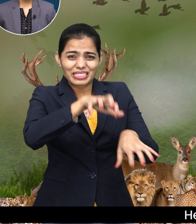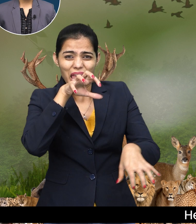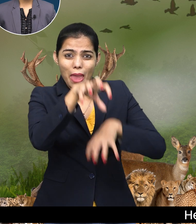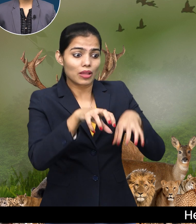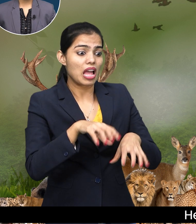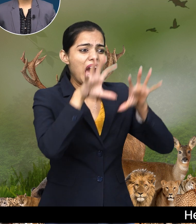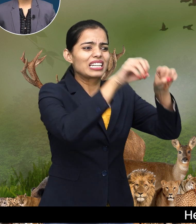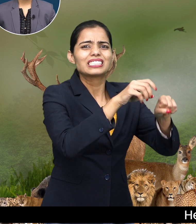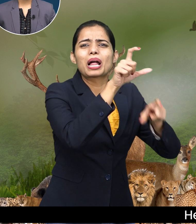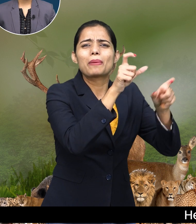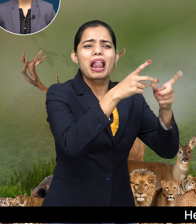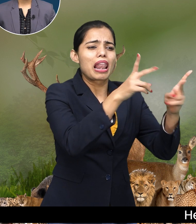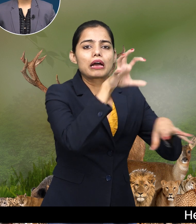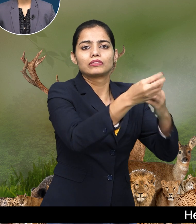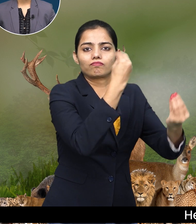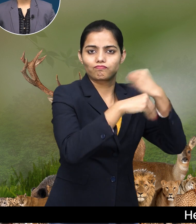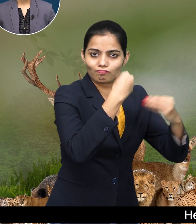heterotrophic,